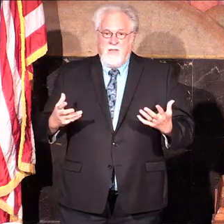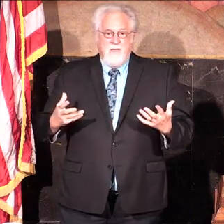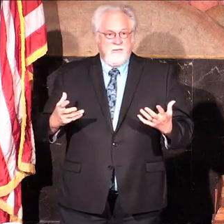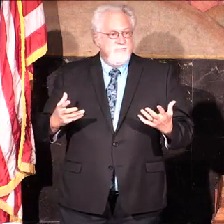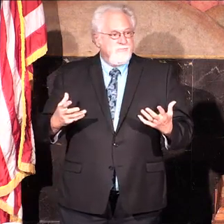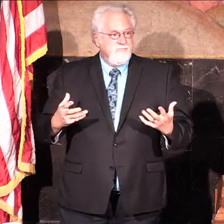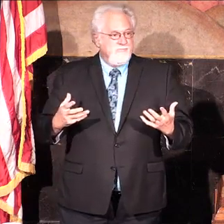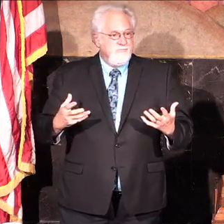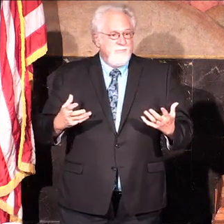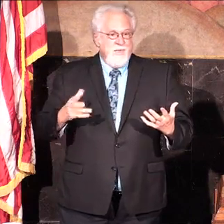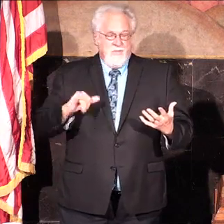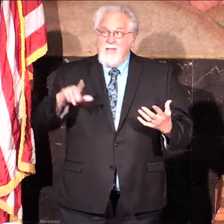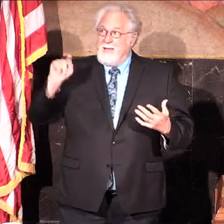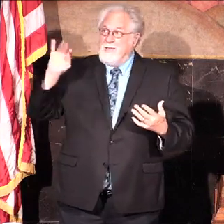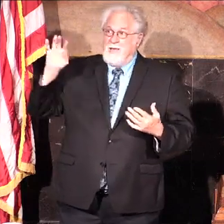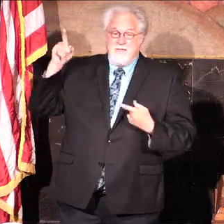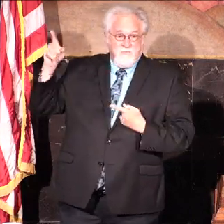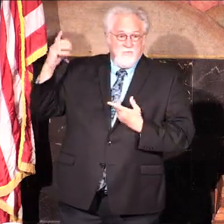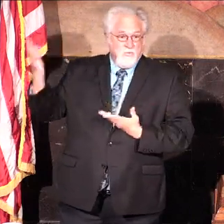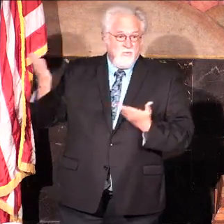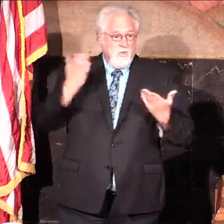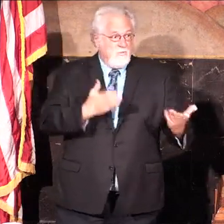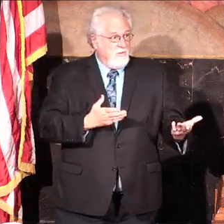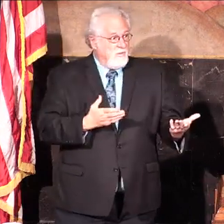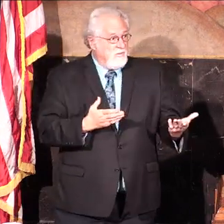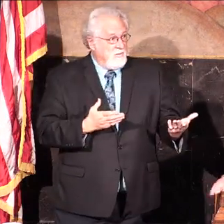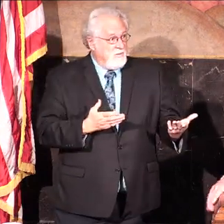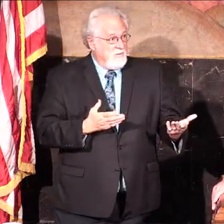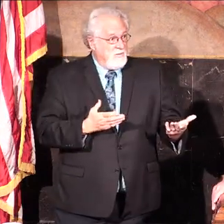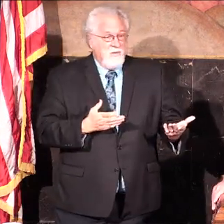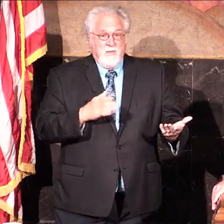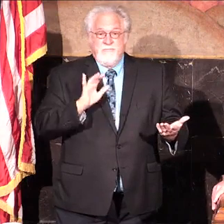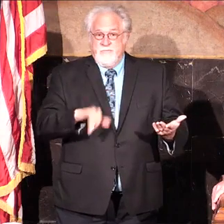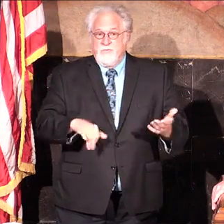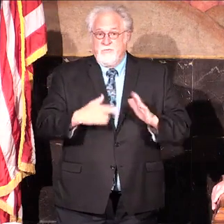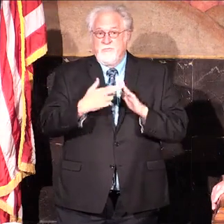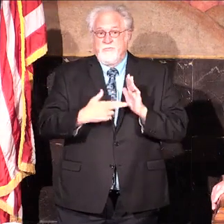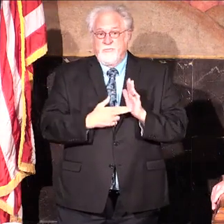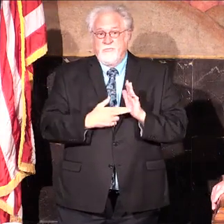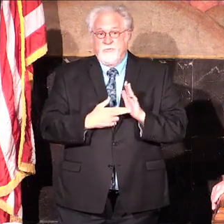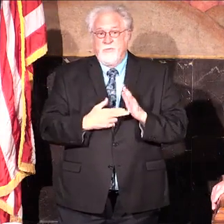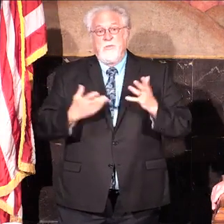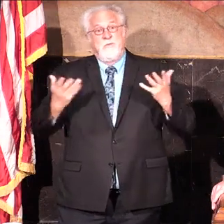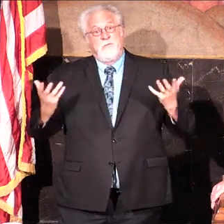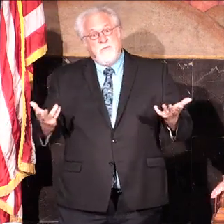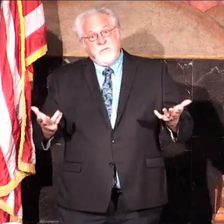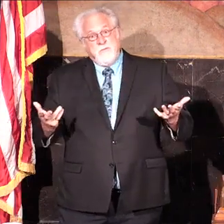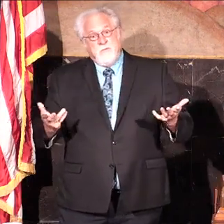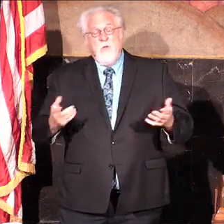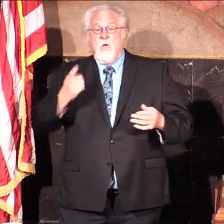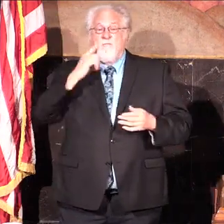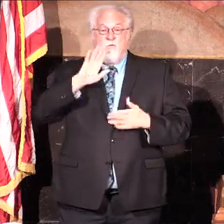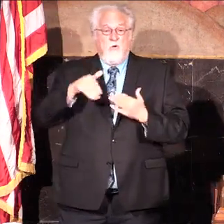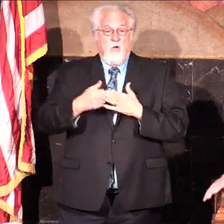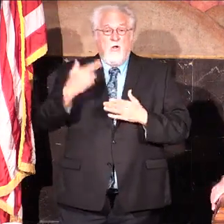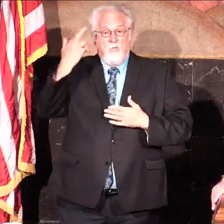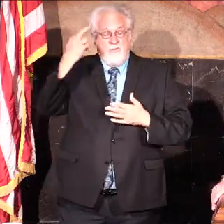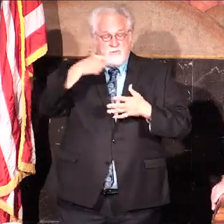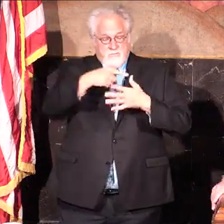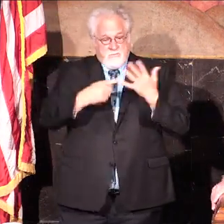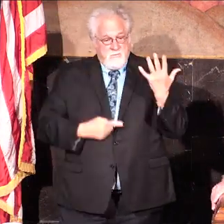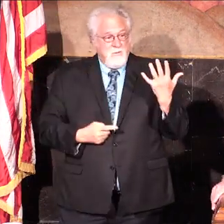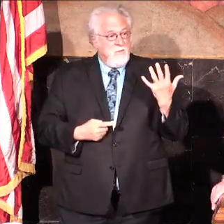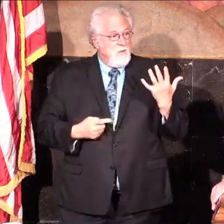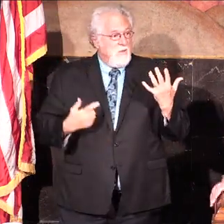course, that task force is also recommending these measures. So for all of those reasons, you